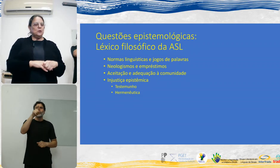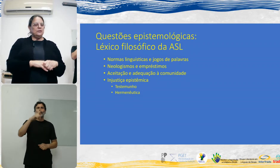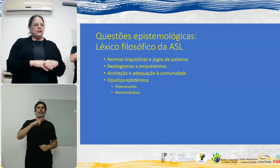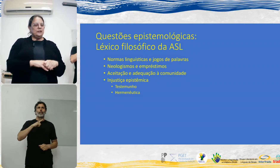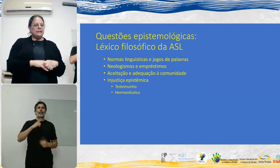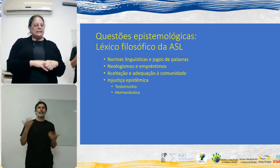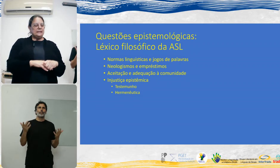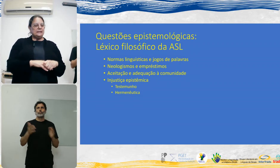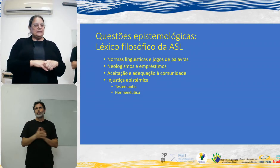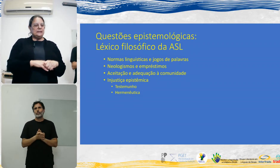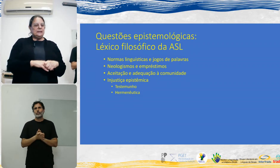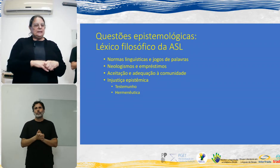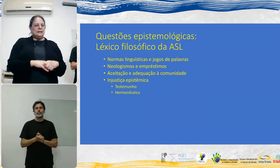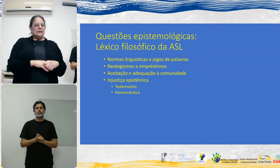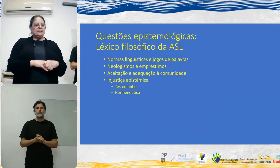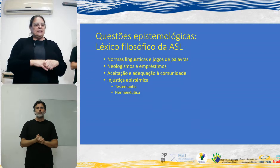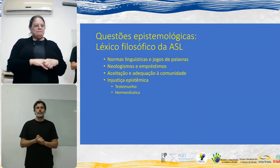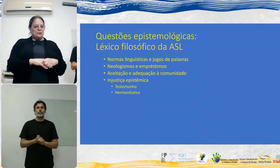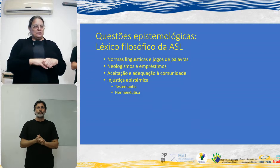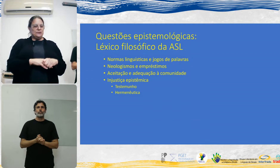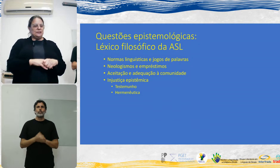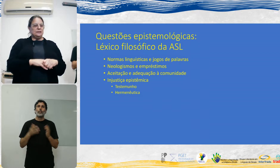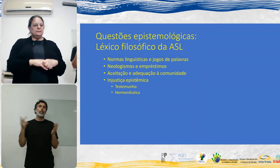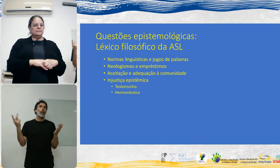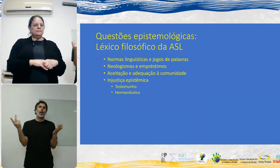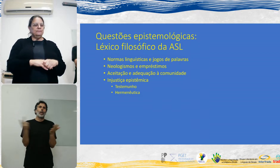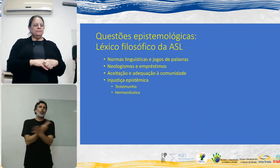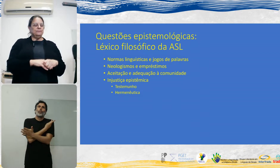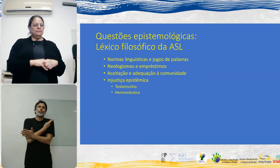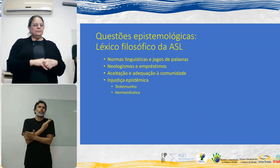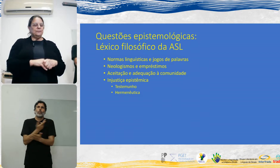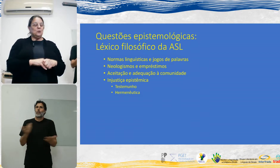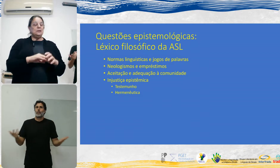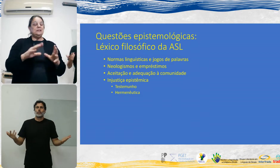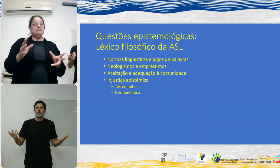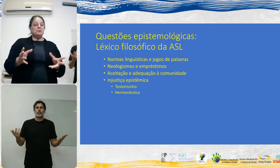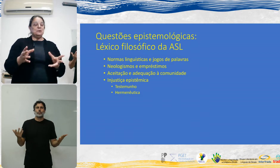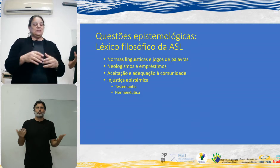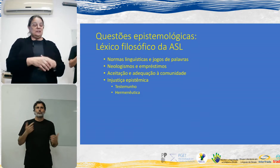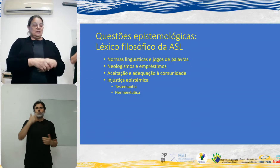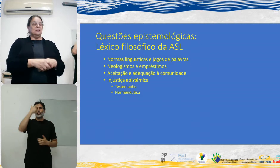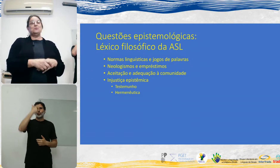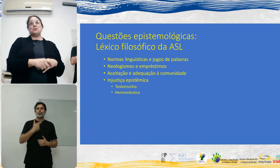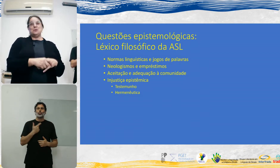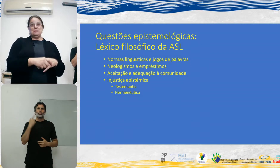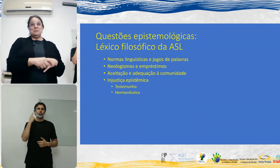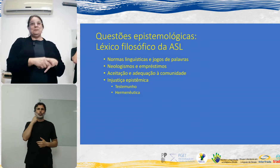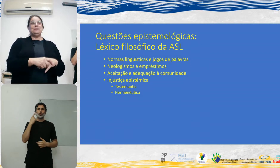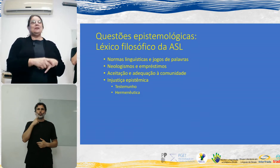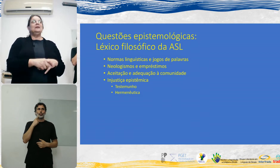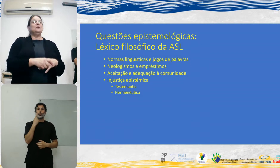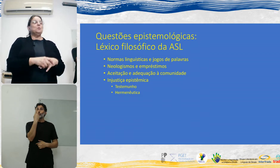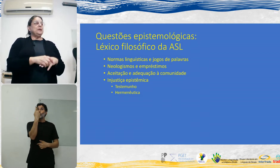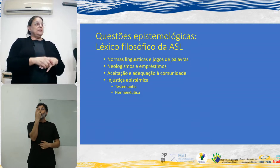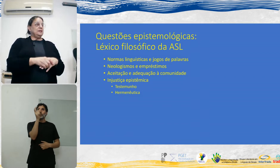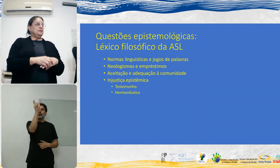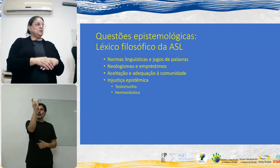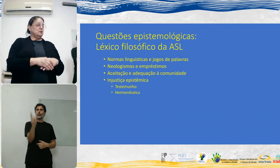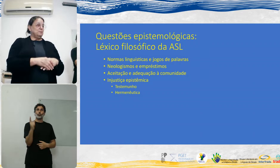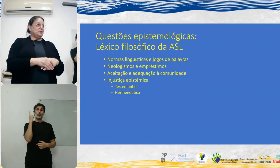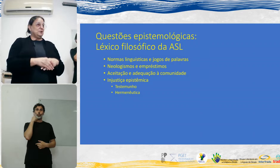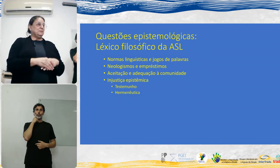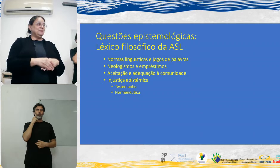situation where there is a deaf person, only deaf person in the room with